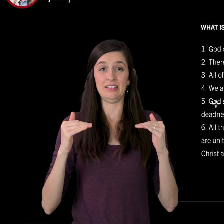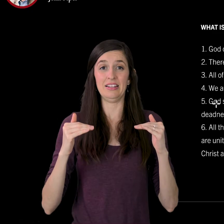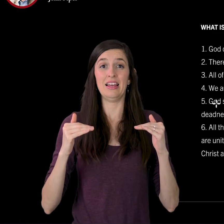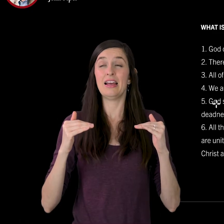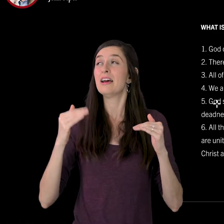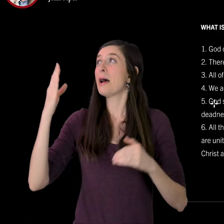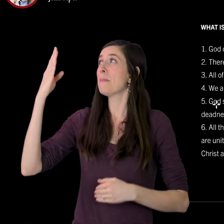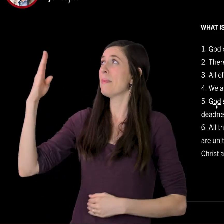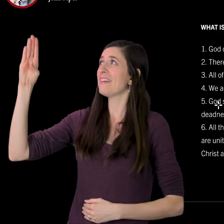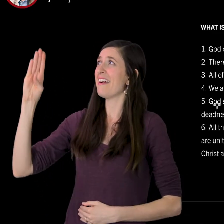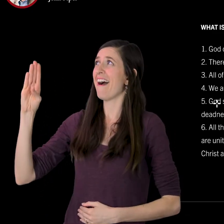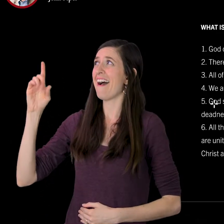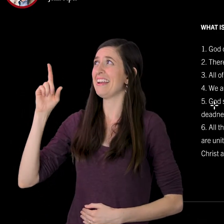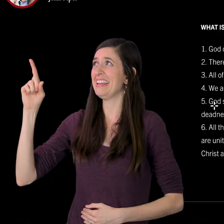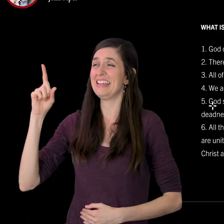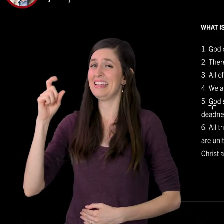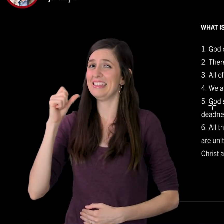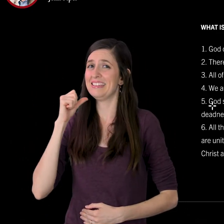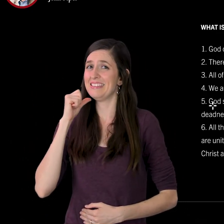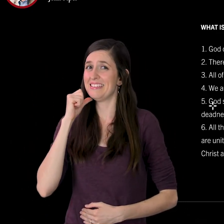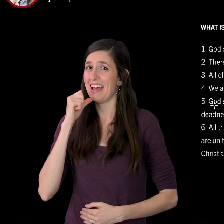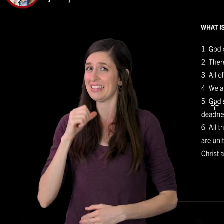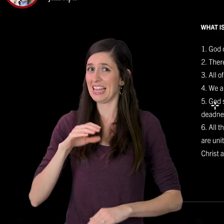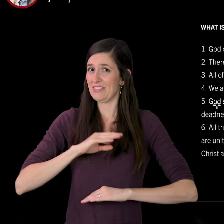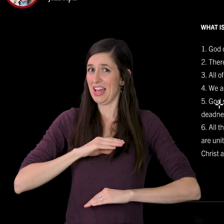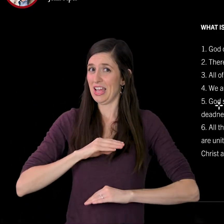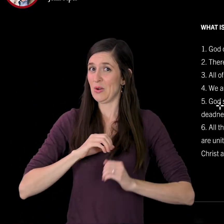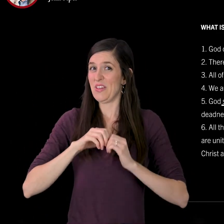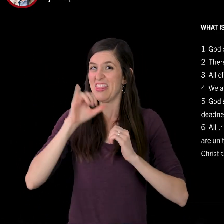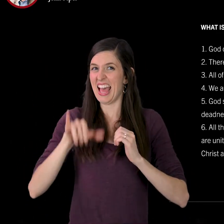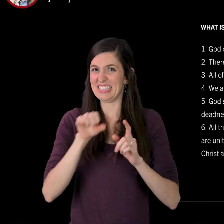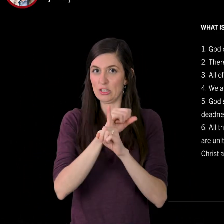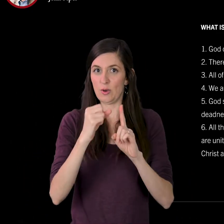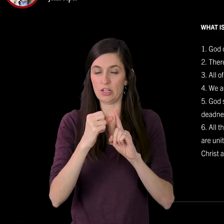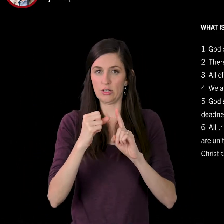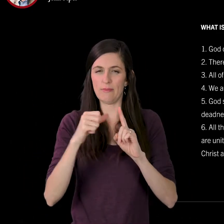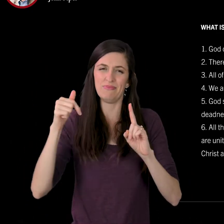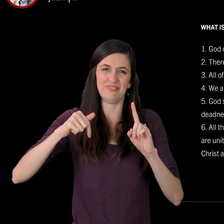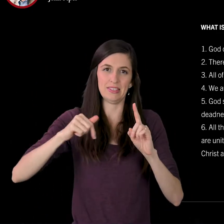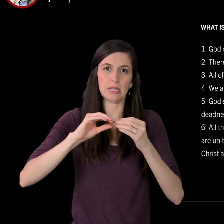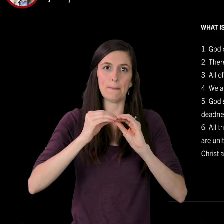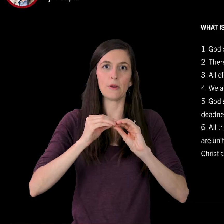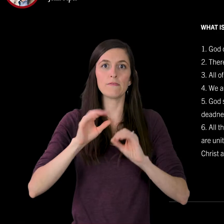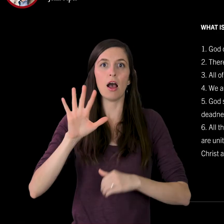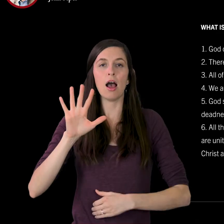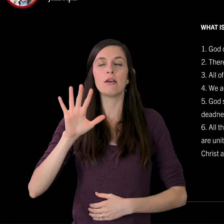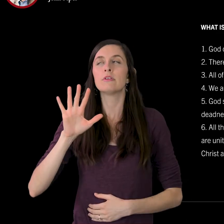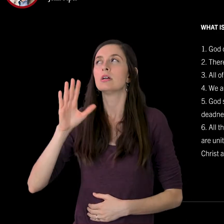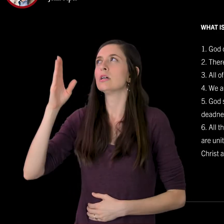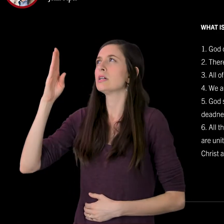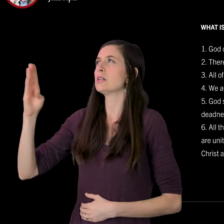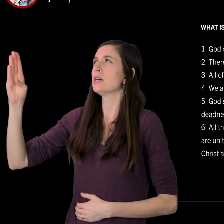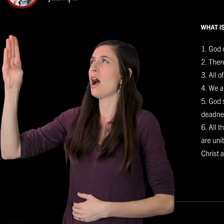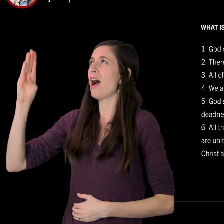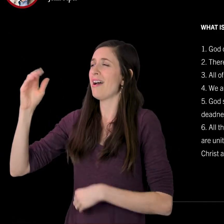with that situation at all, God sent His Son, Jesus Christ,